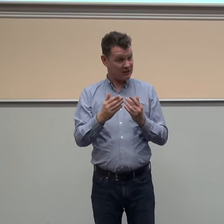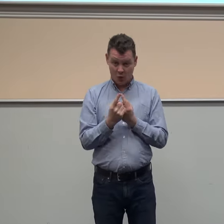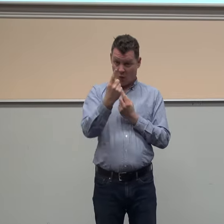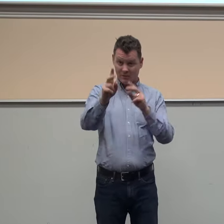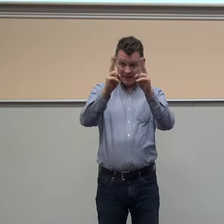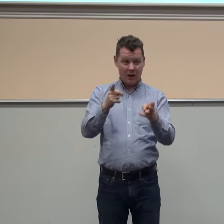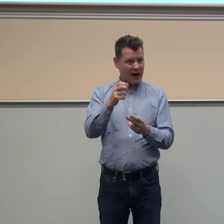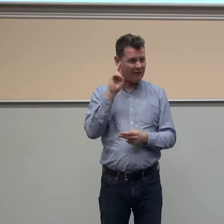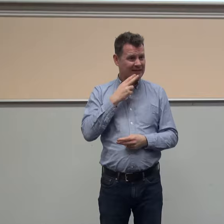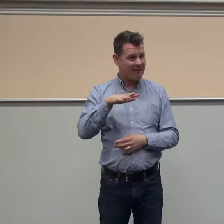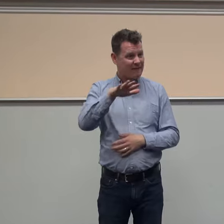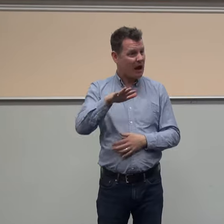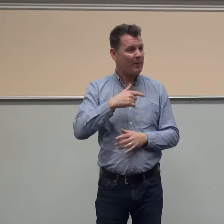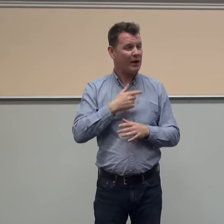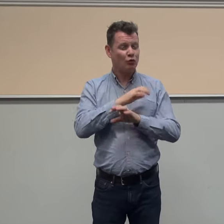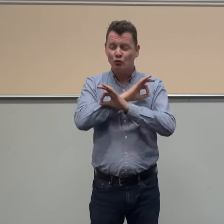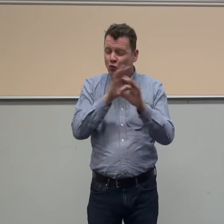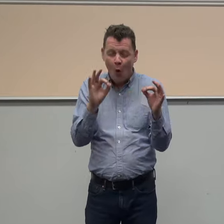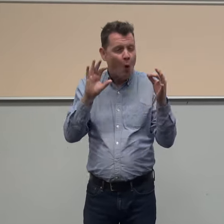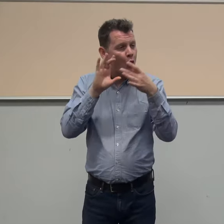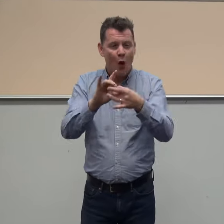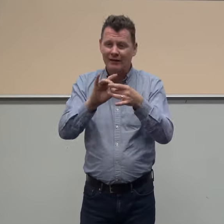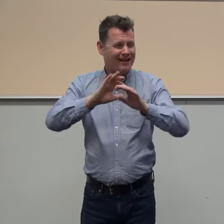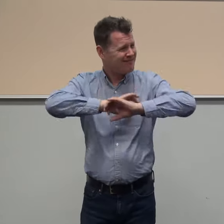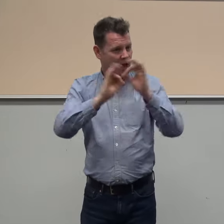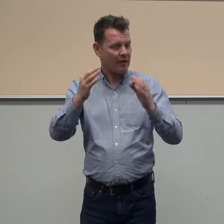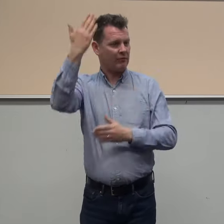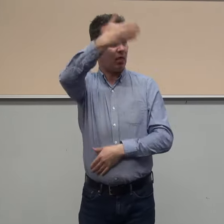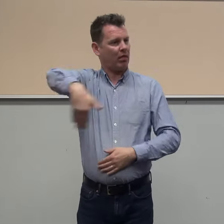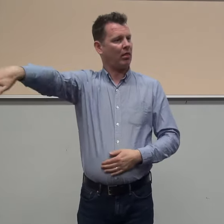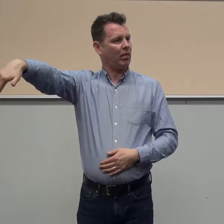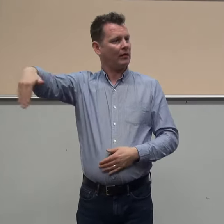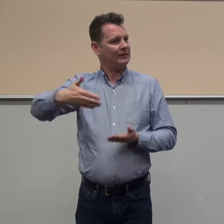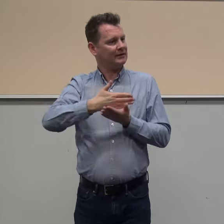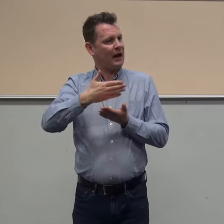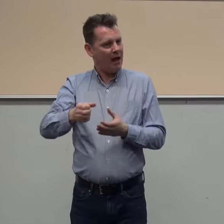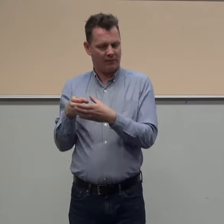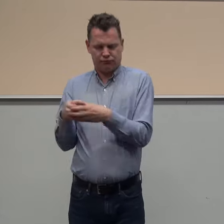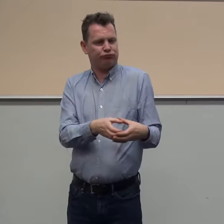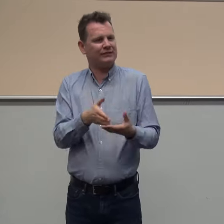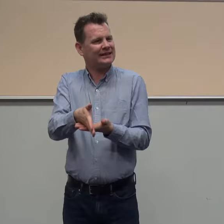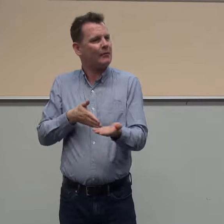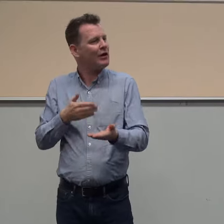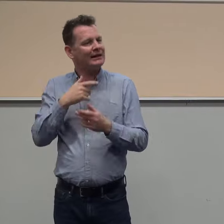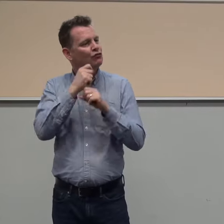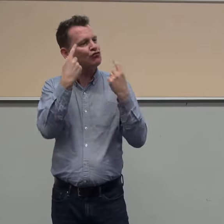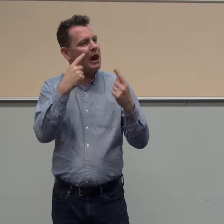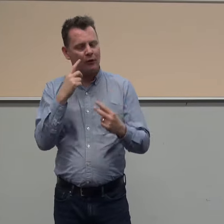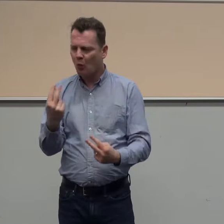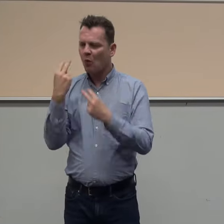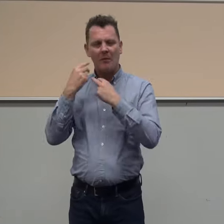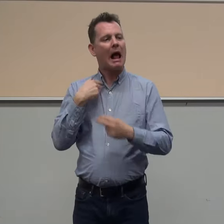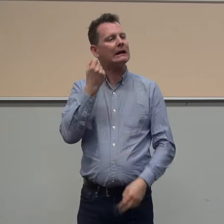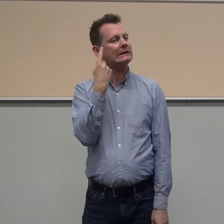all. But it's only in retrospect that I realised that that separation was a thing that was going on. As Ella said, I've done a lot of work in